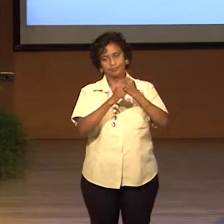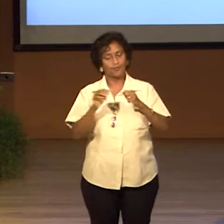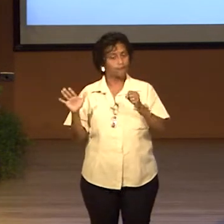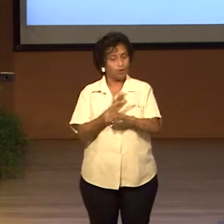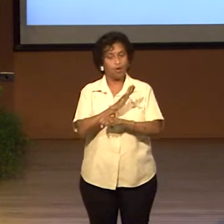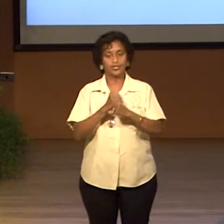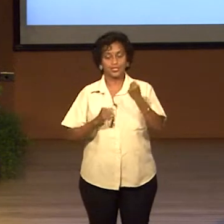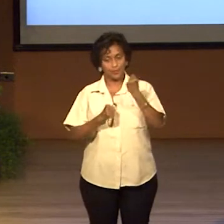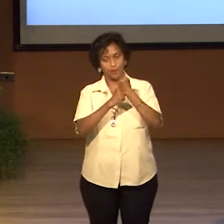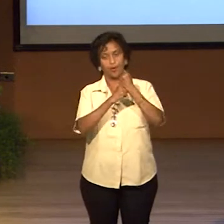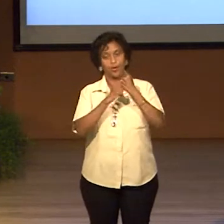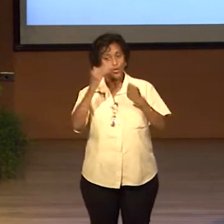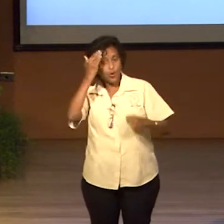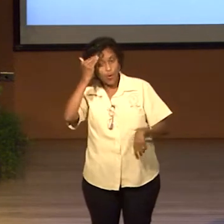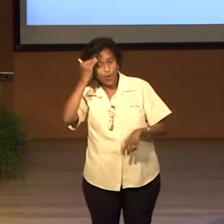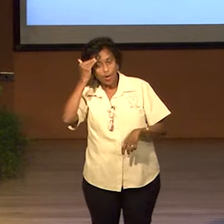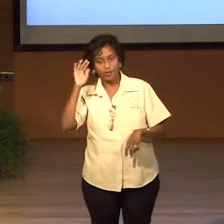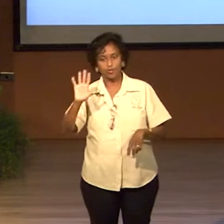the condition.